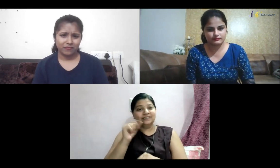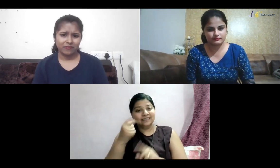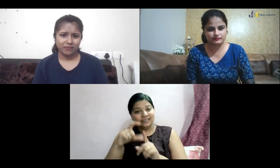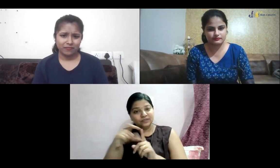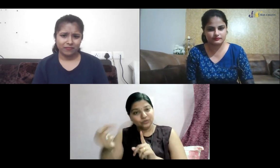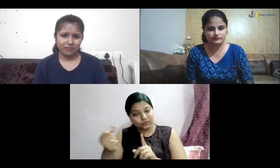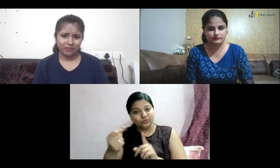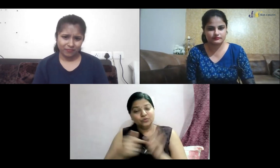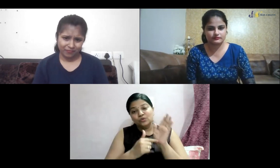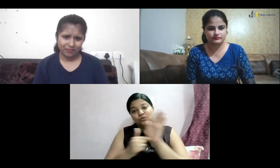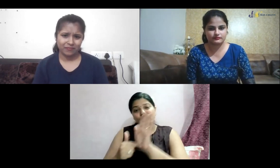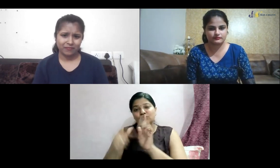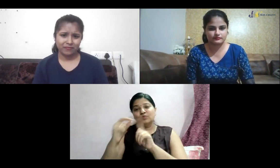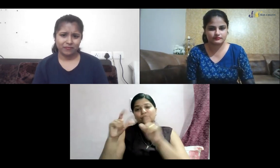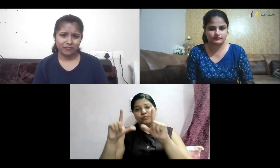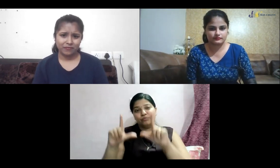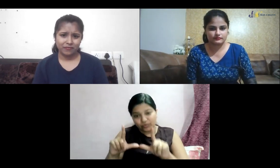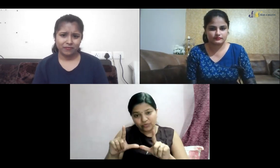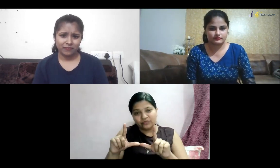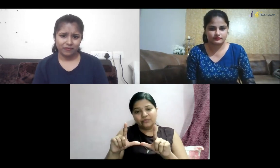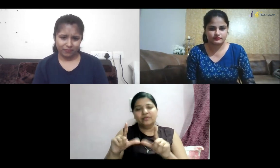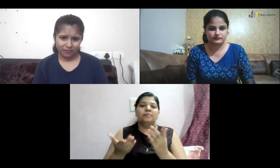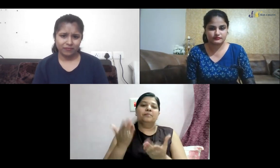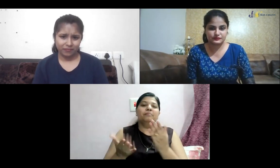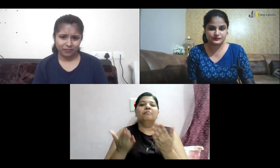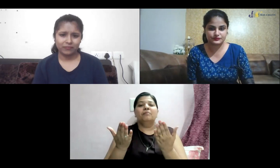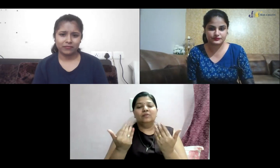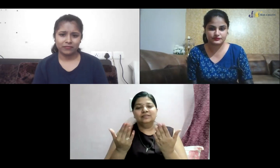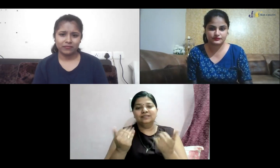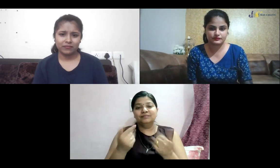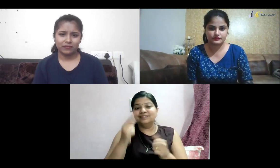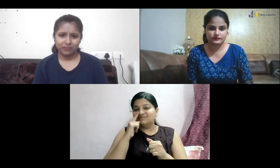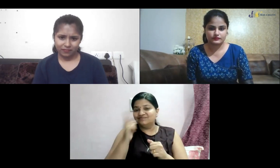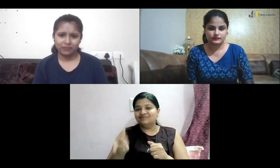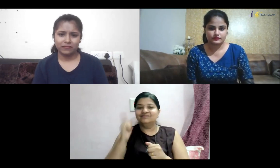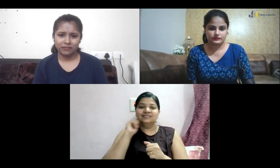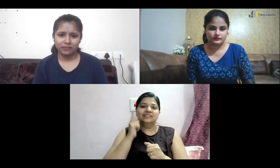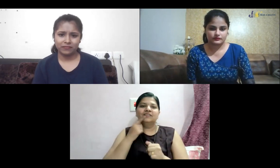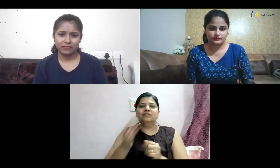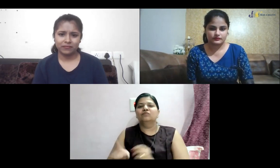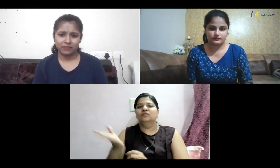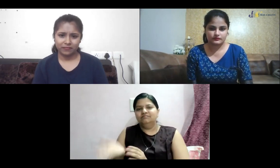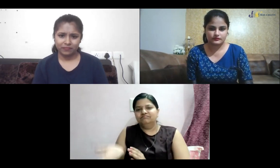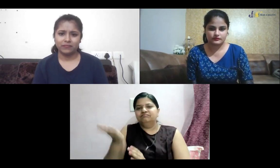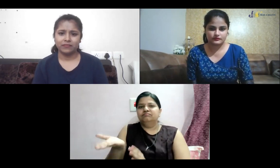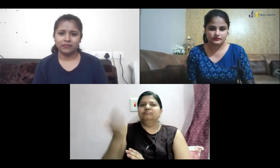do, and also deaf children can do, they can show us, they can show them, you know